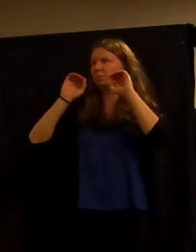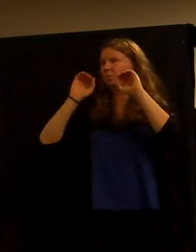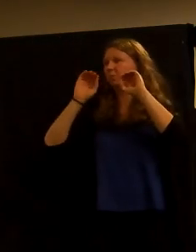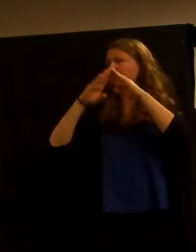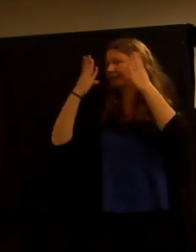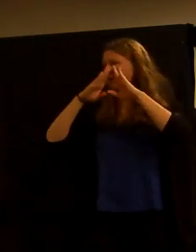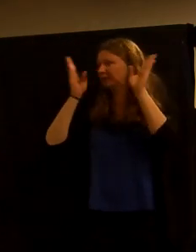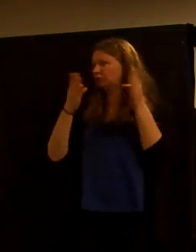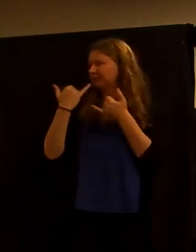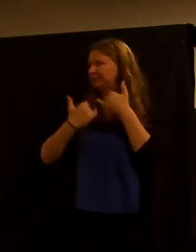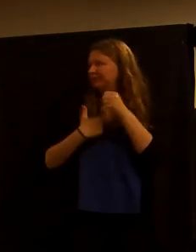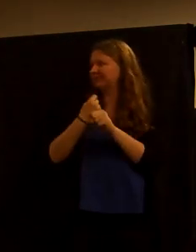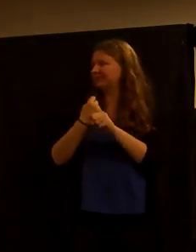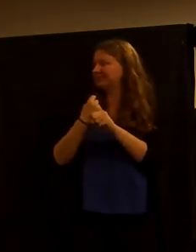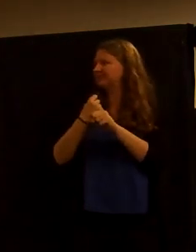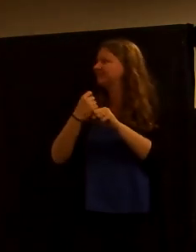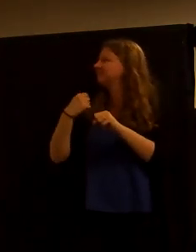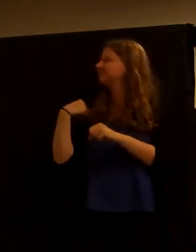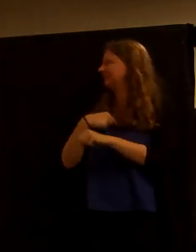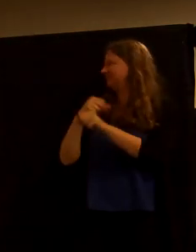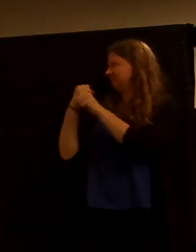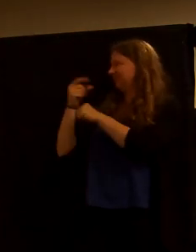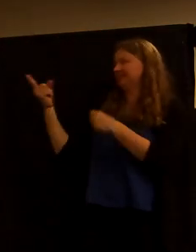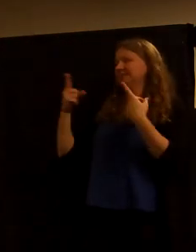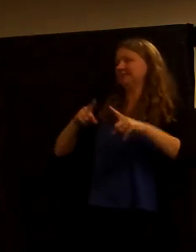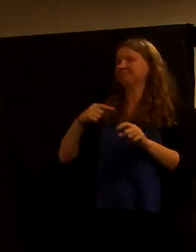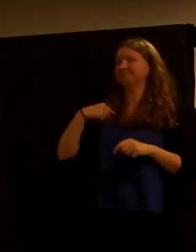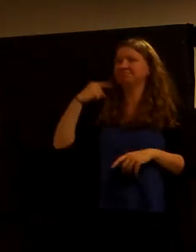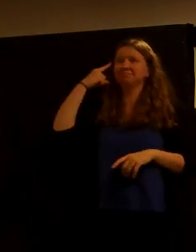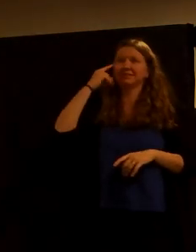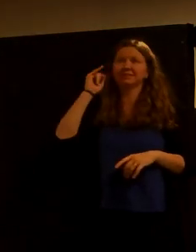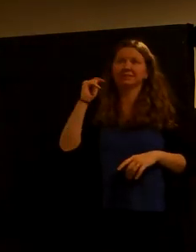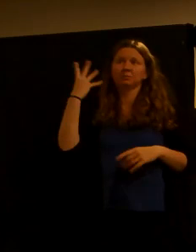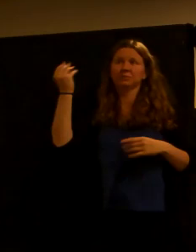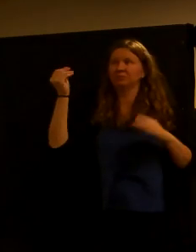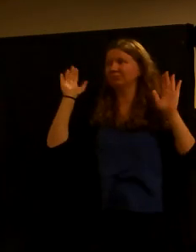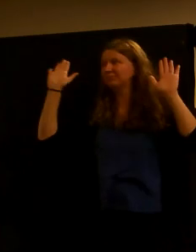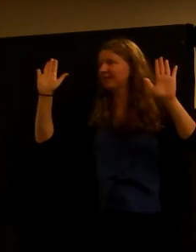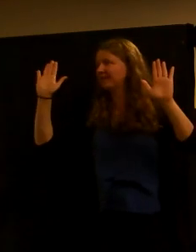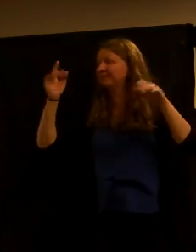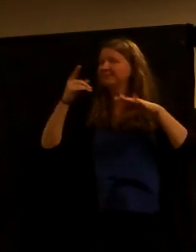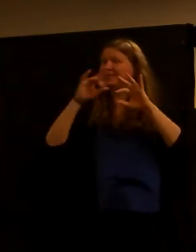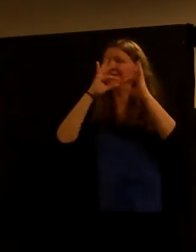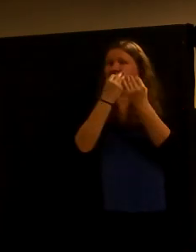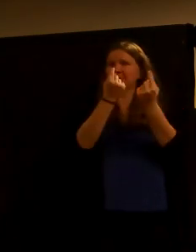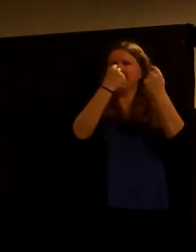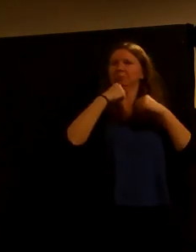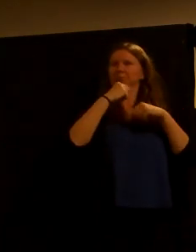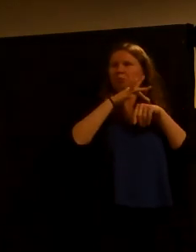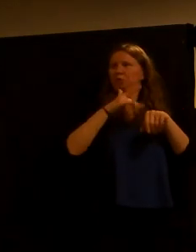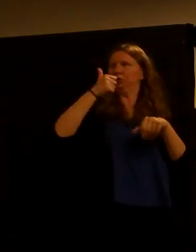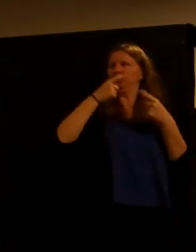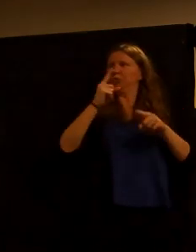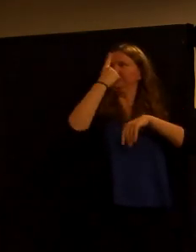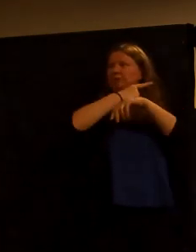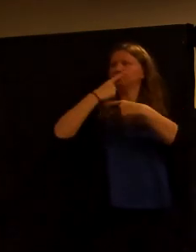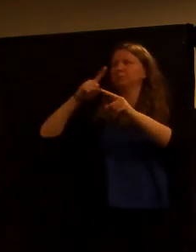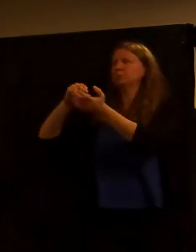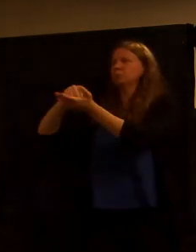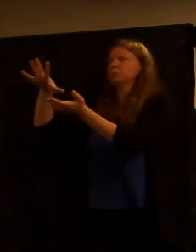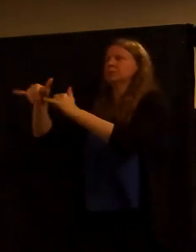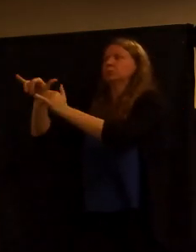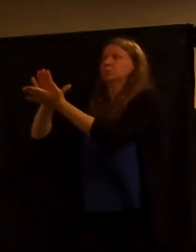last week with our elementary. We weren't able to offer an open house this year. So Annette and I both agreed